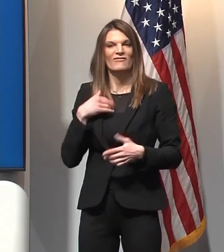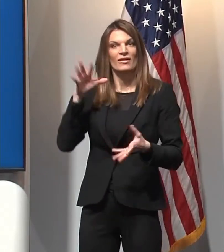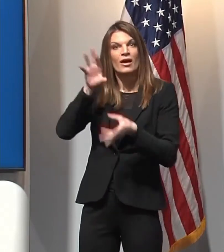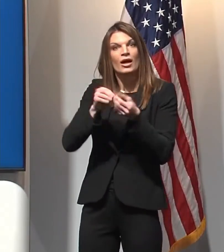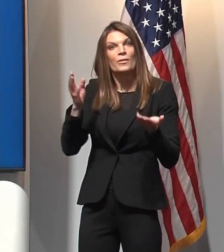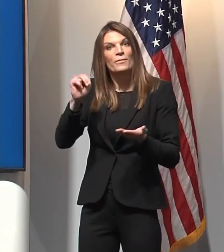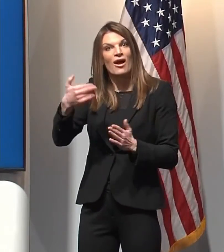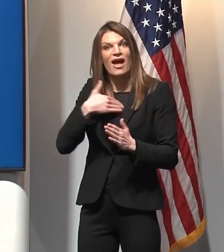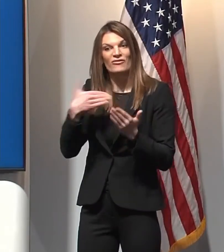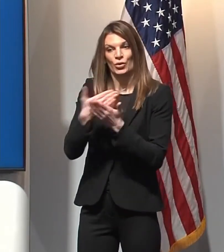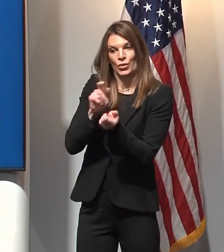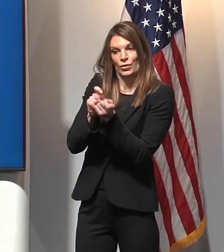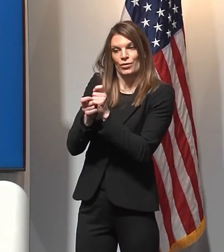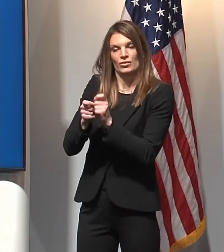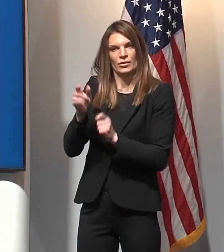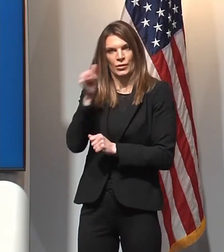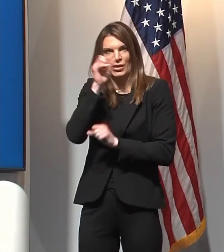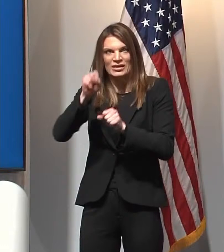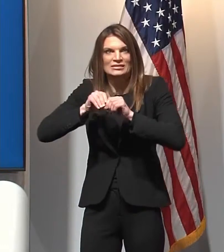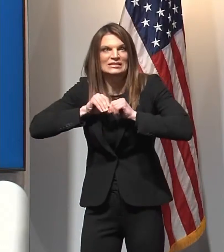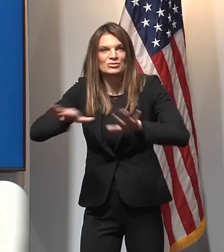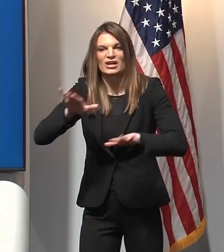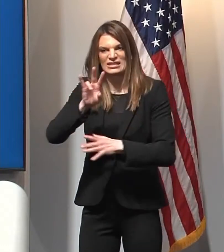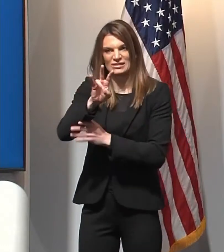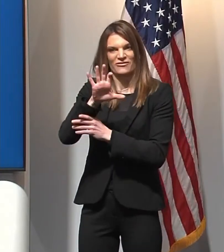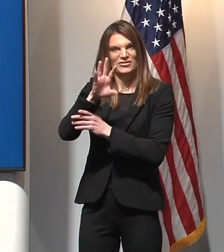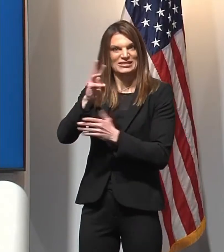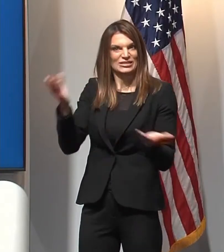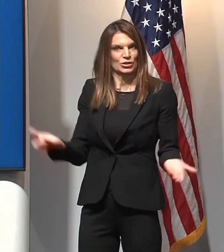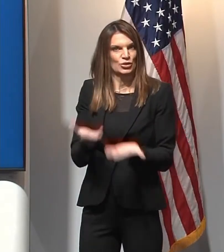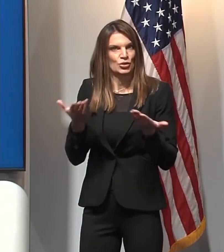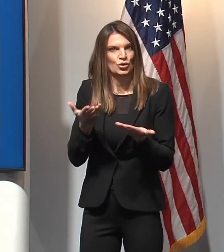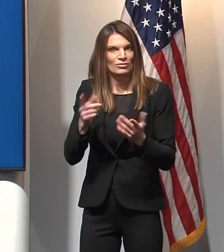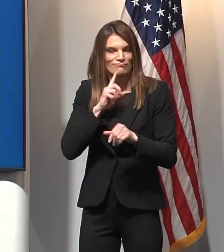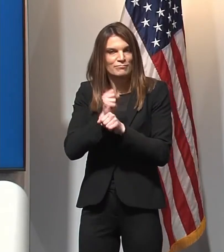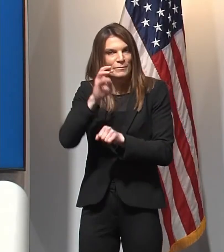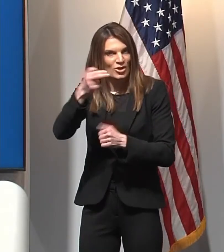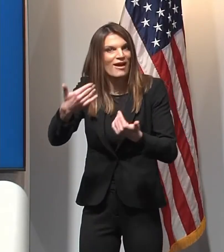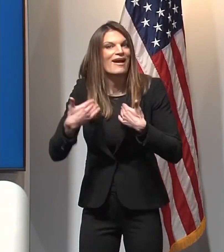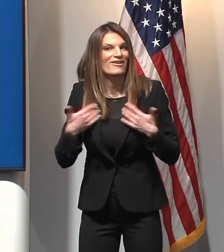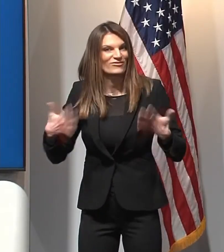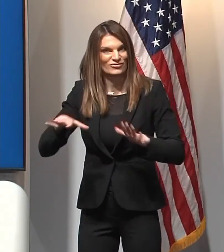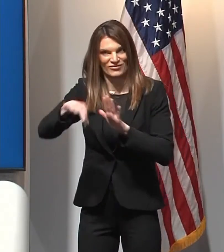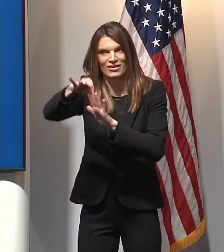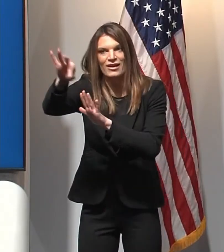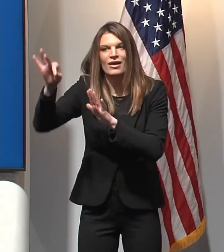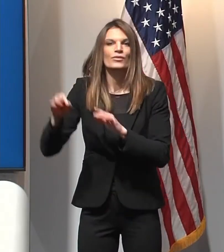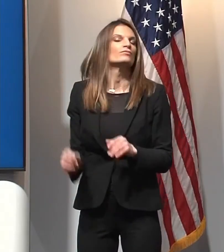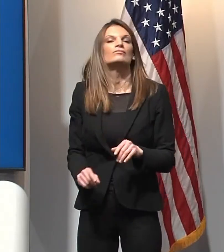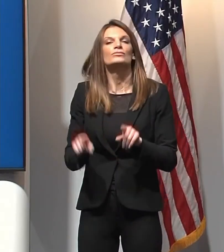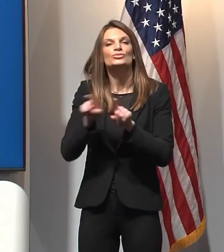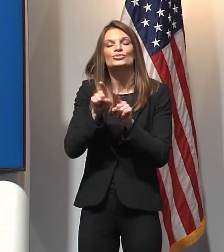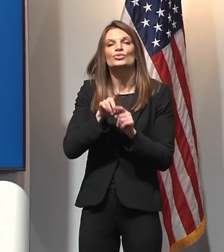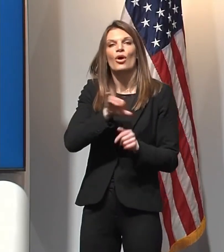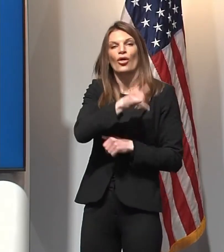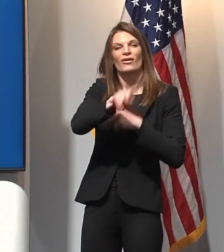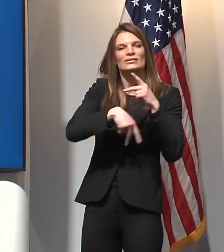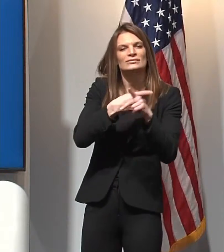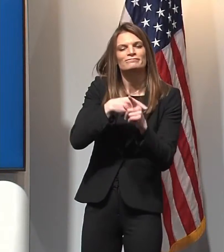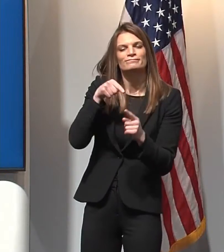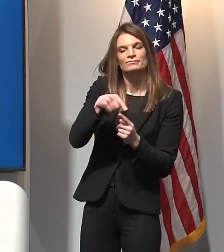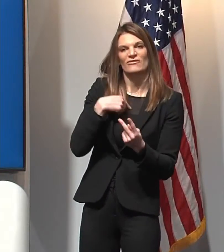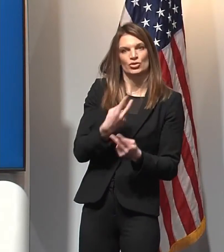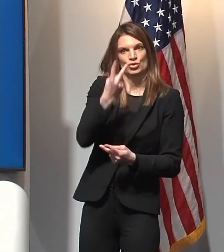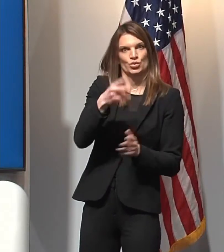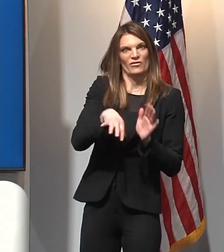African B.1.351 variant. Now we can precisely track these variants because we in Michigan are